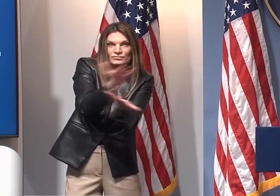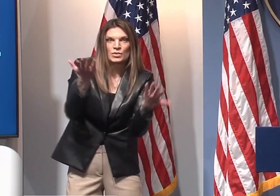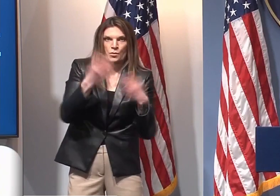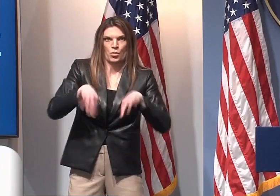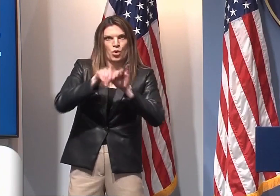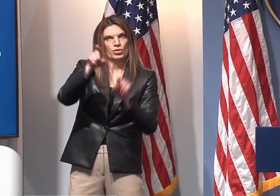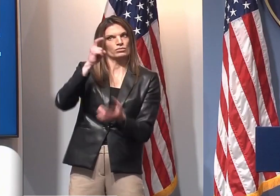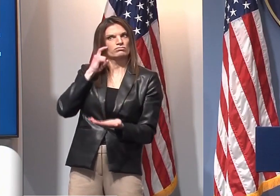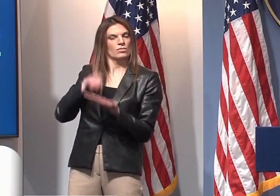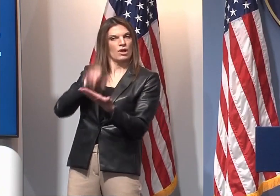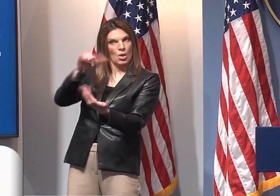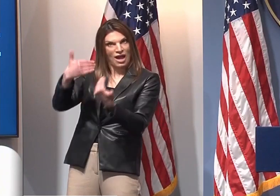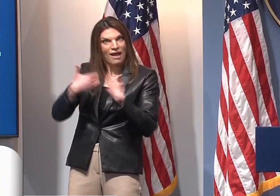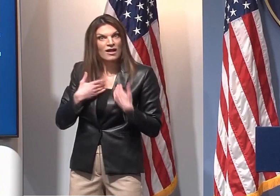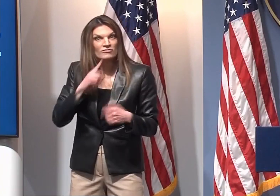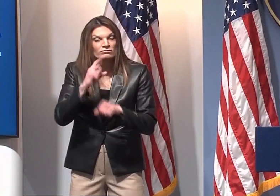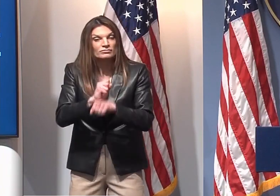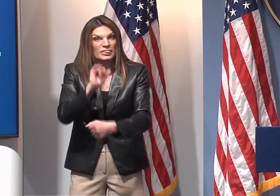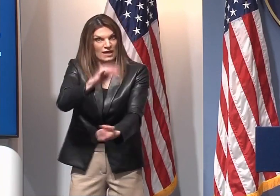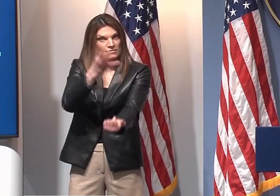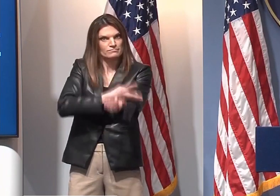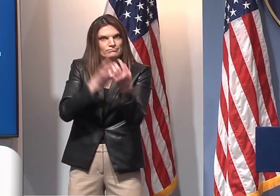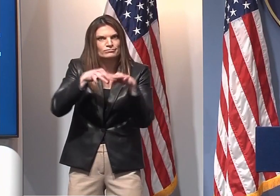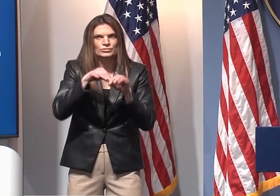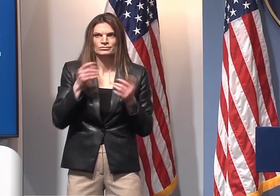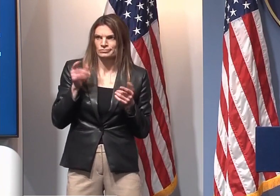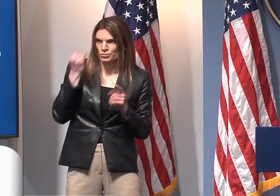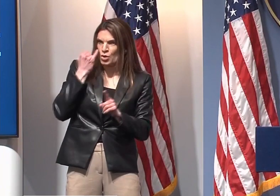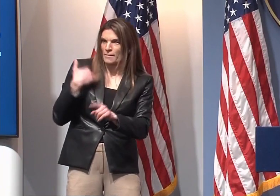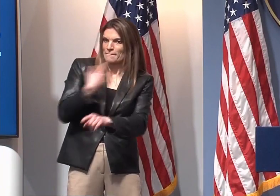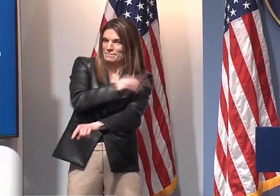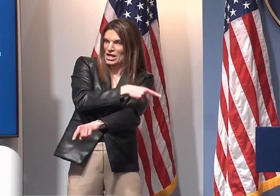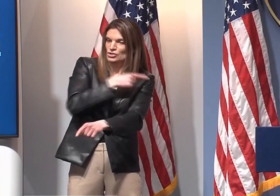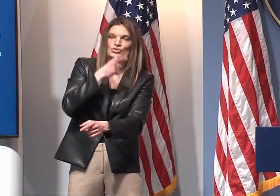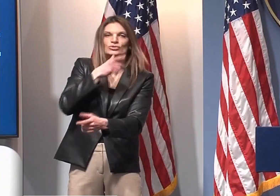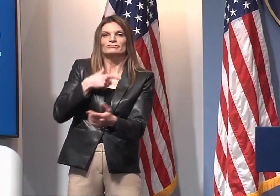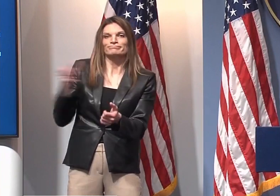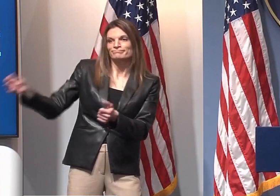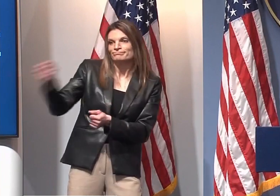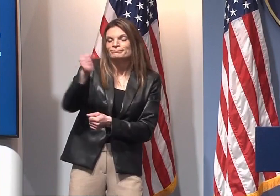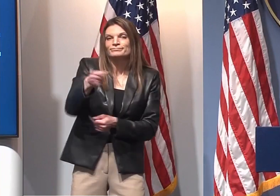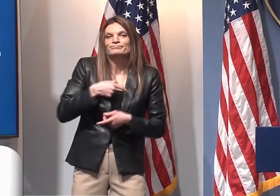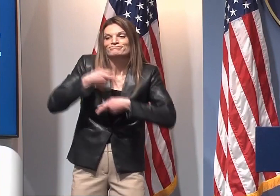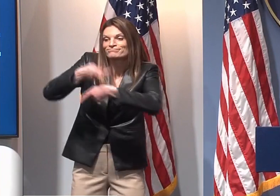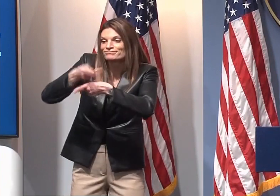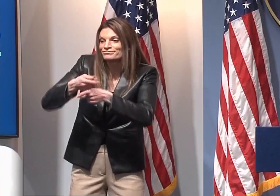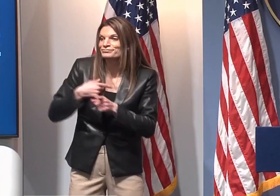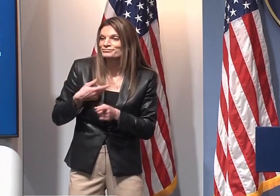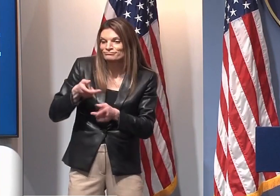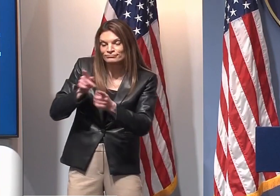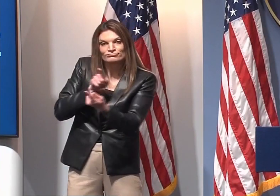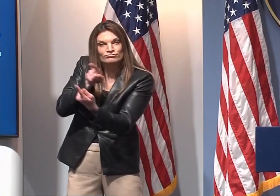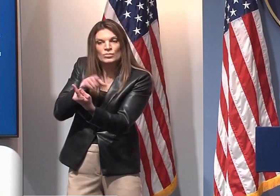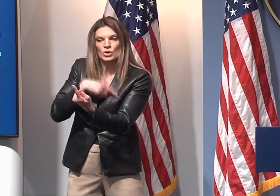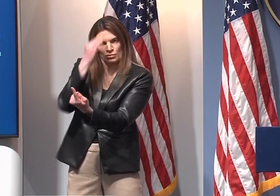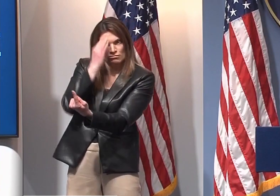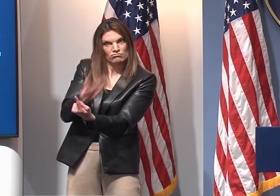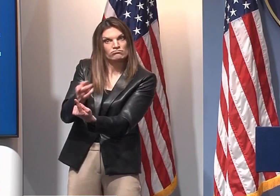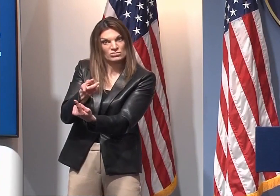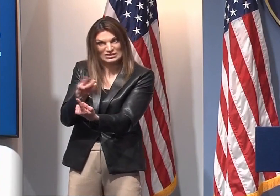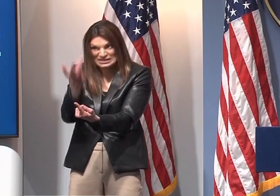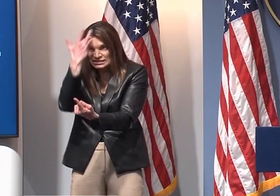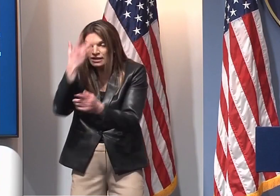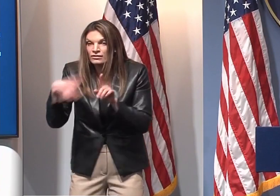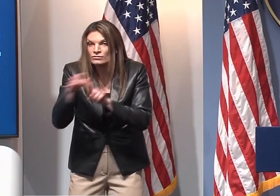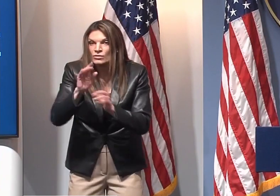in identifying the appropriate patients and helping to get them access. As an ER doctor, I use remdesivir for my patients